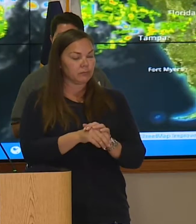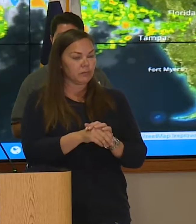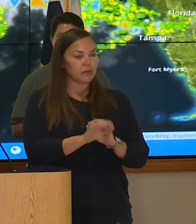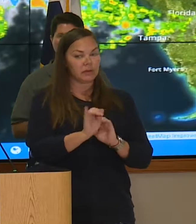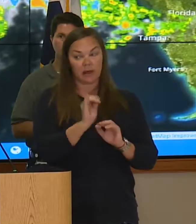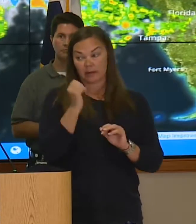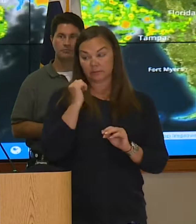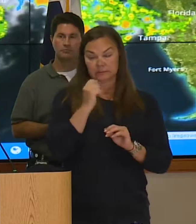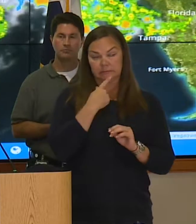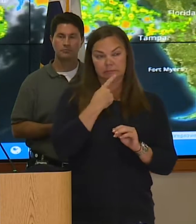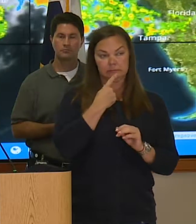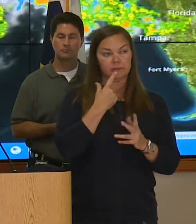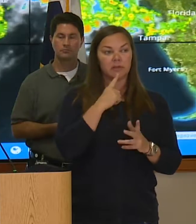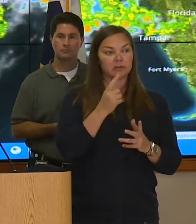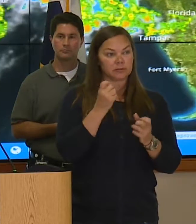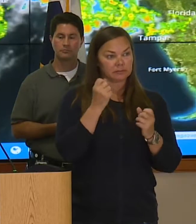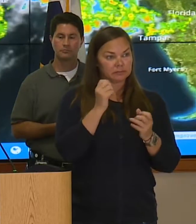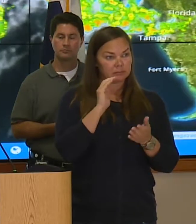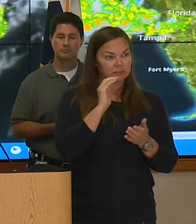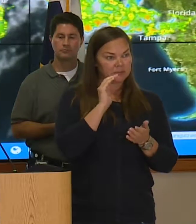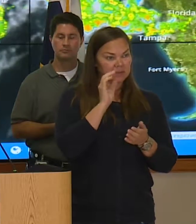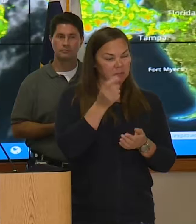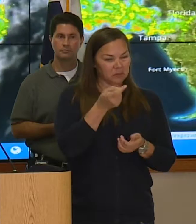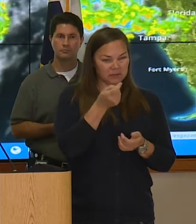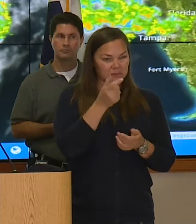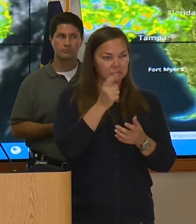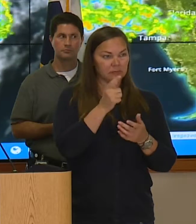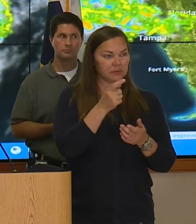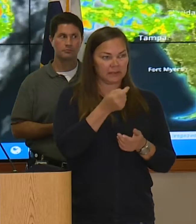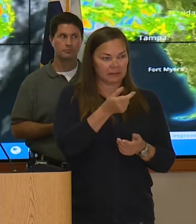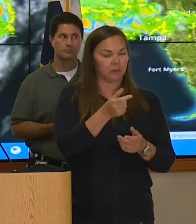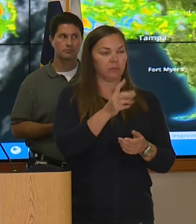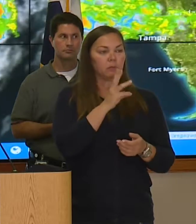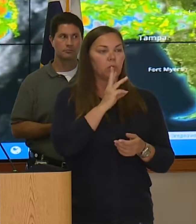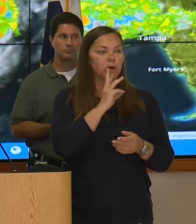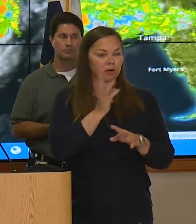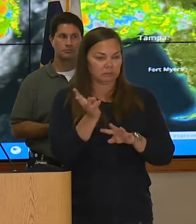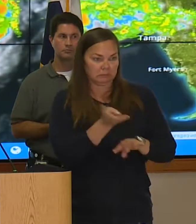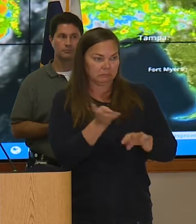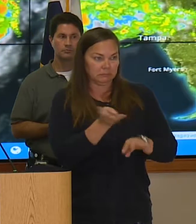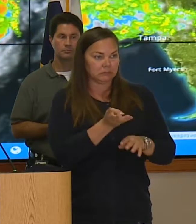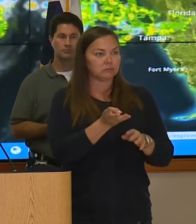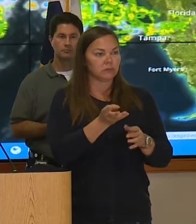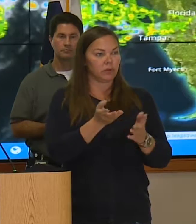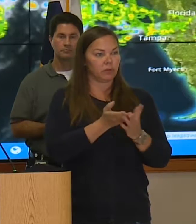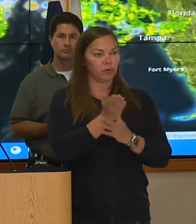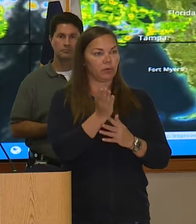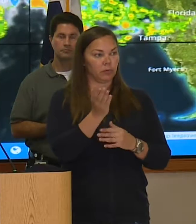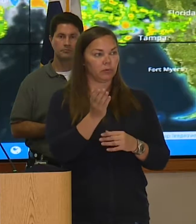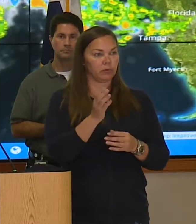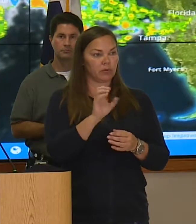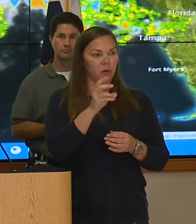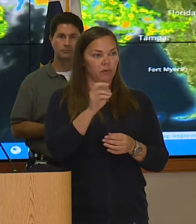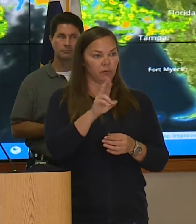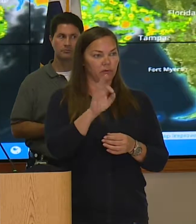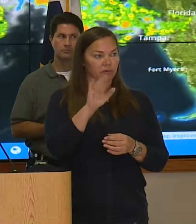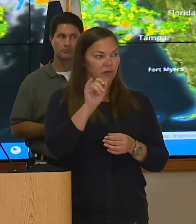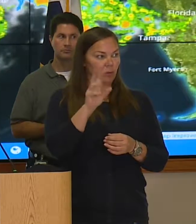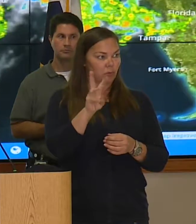Like Mr. Russo said, there is a very small amount of water currently passing through the overflow part.